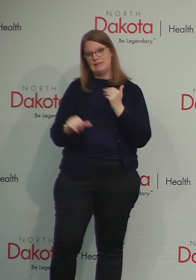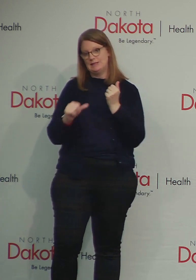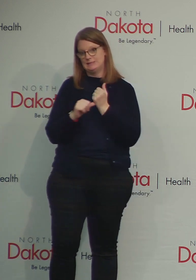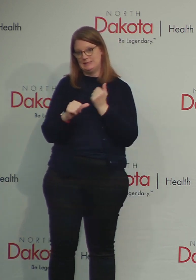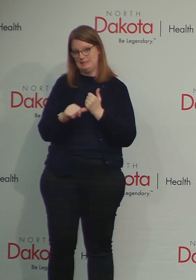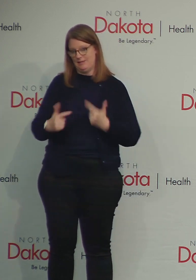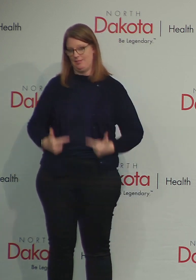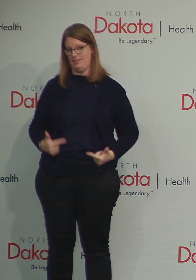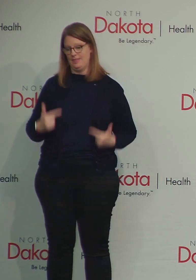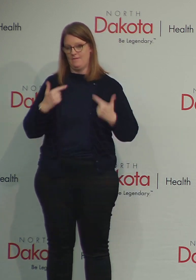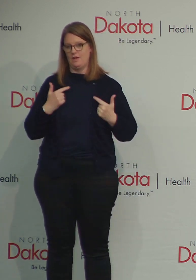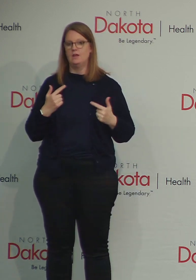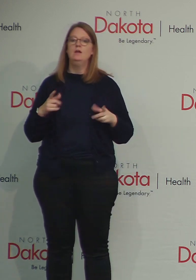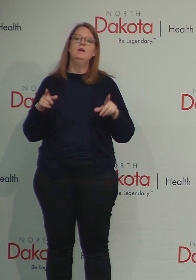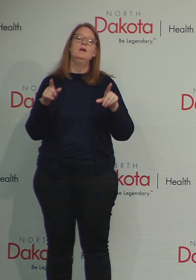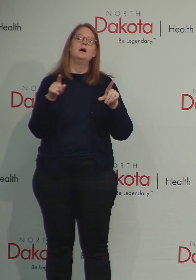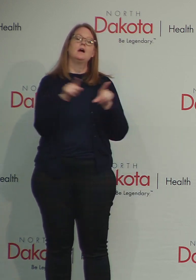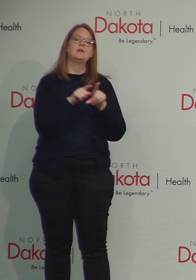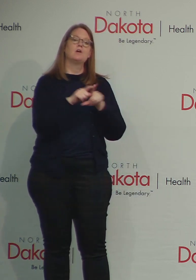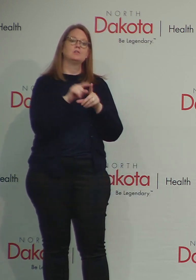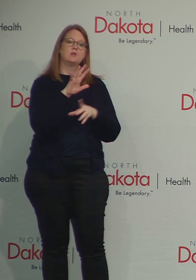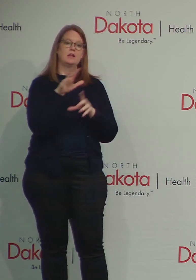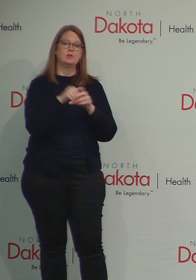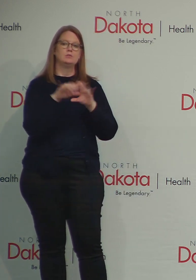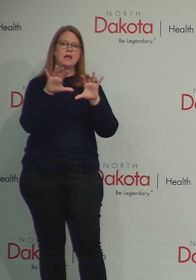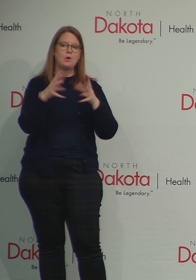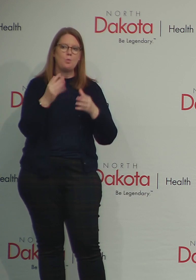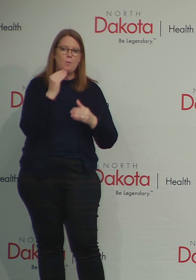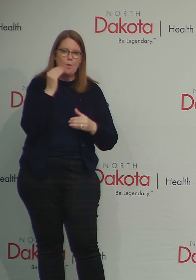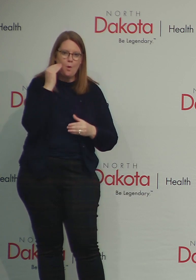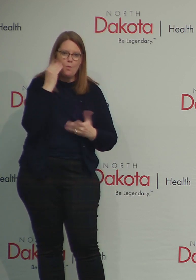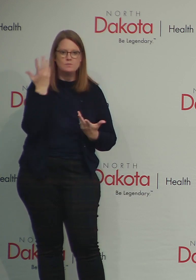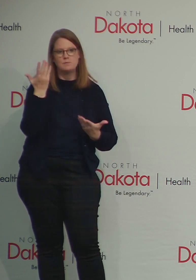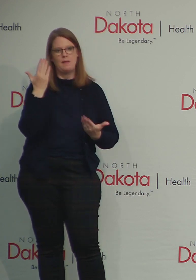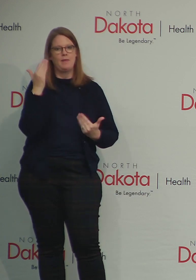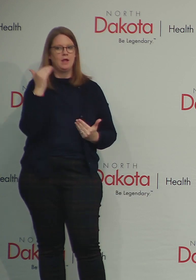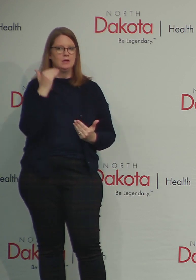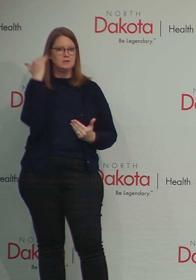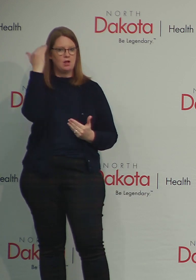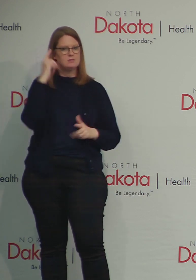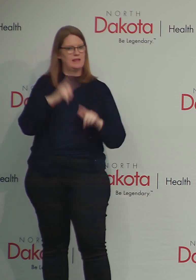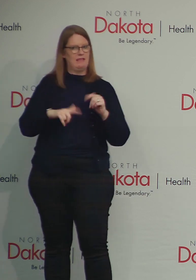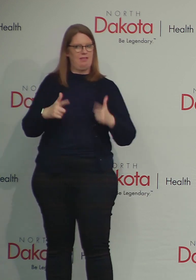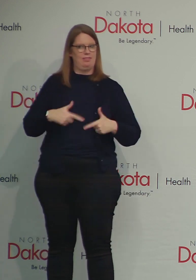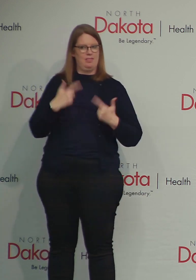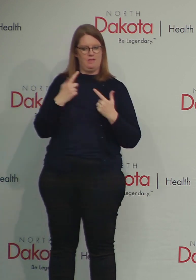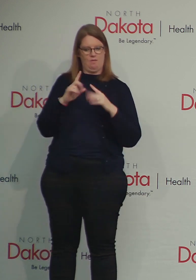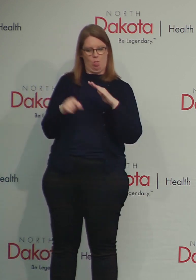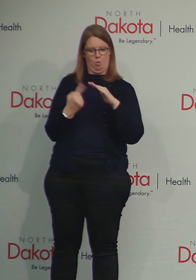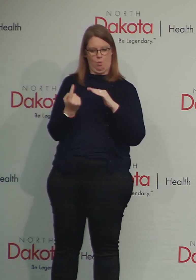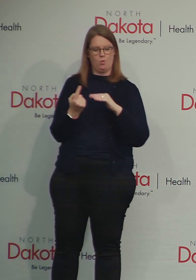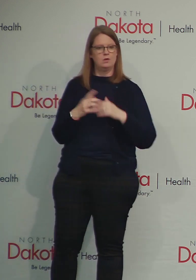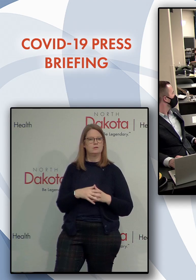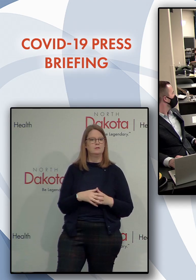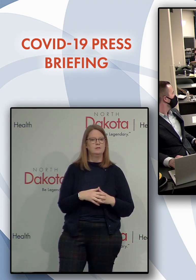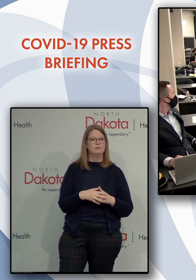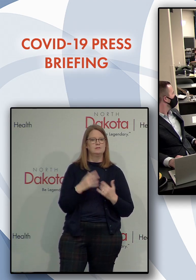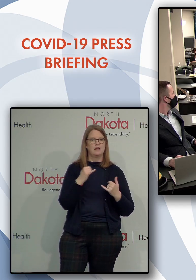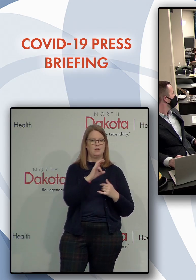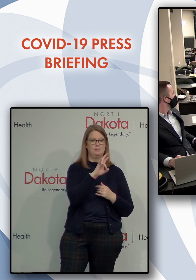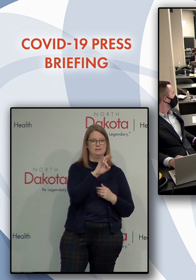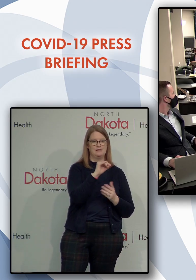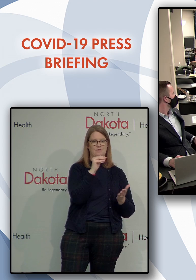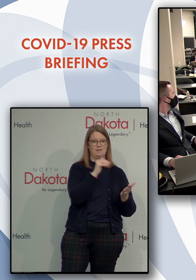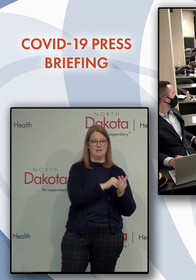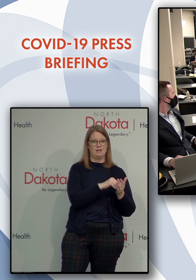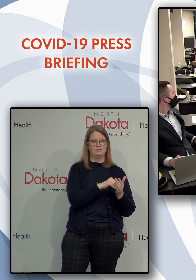assisted living, but it also includes group homes for adults who are unable to live on their own. So then with those 70,000,